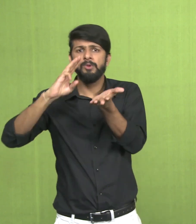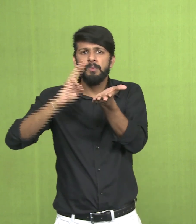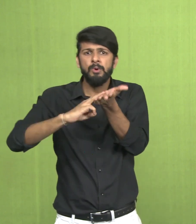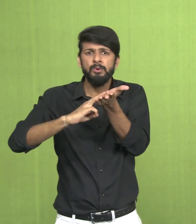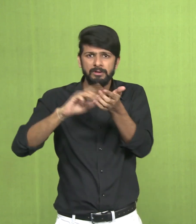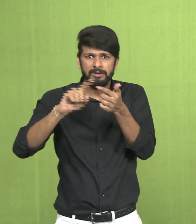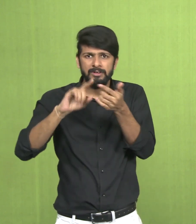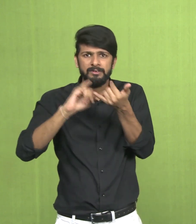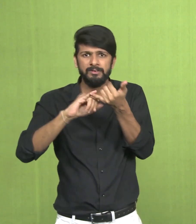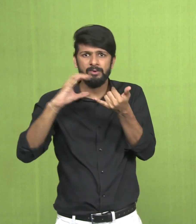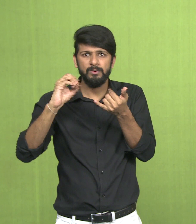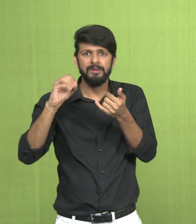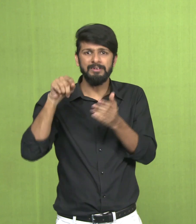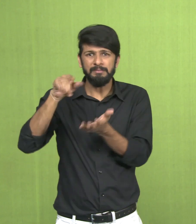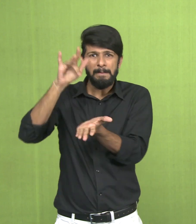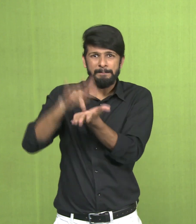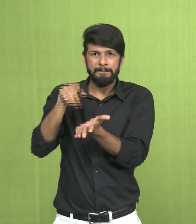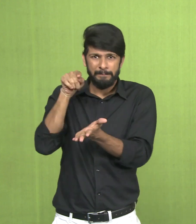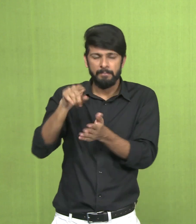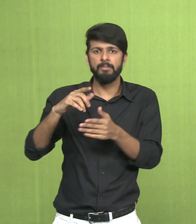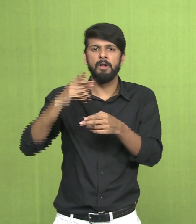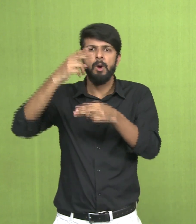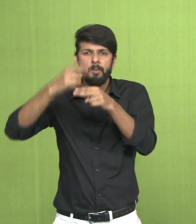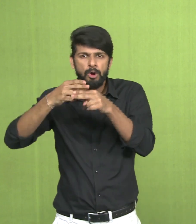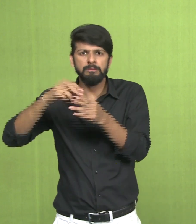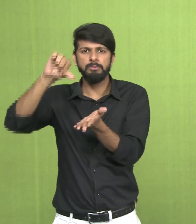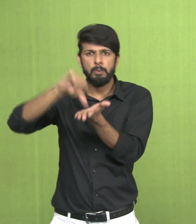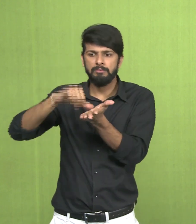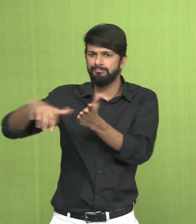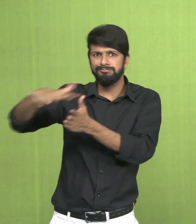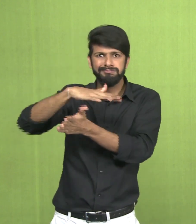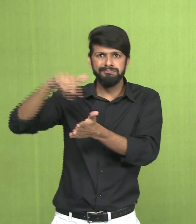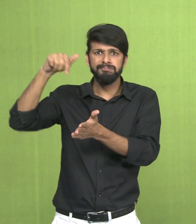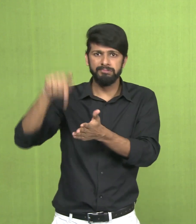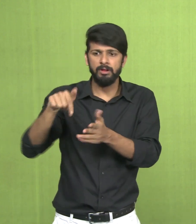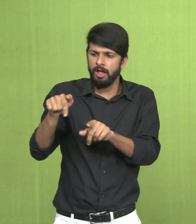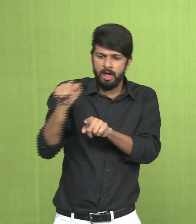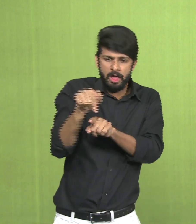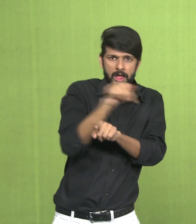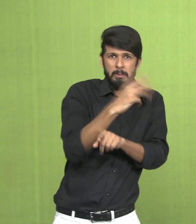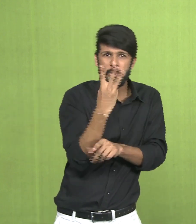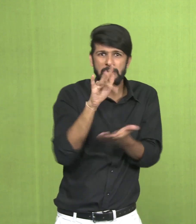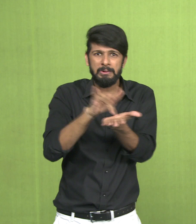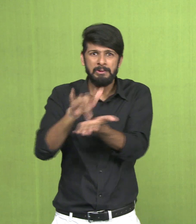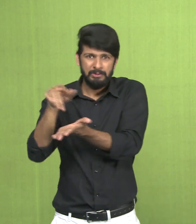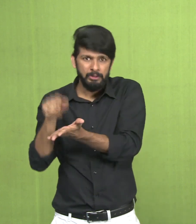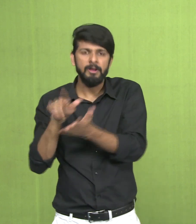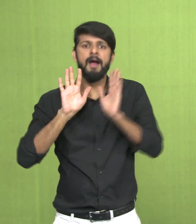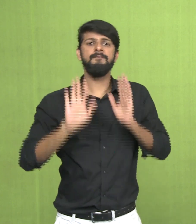which is the modern day Iraq, and also the Mesopotamian civilization, which